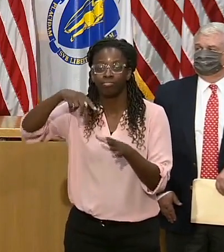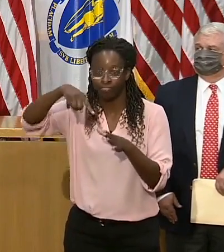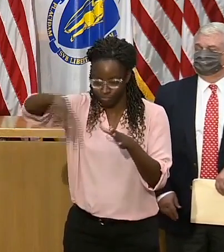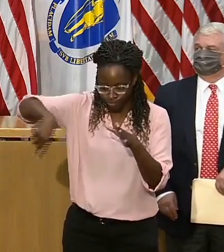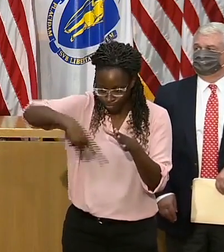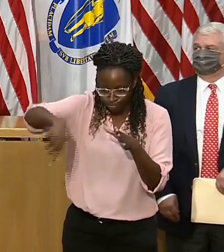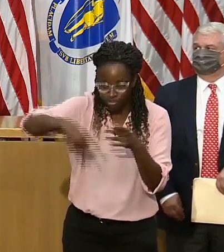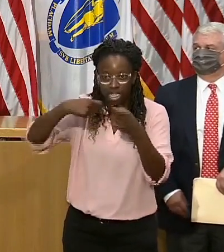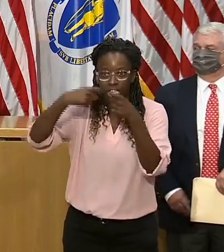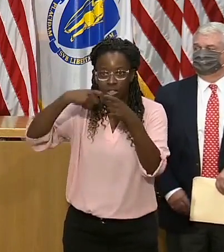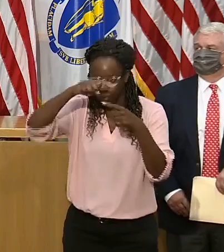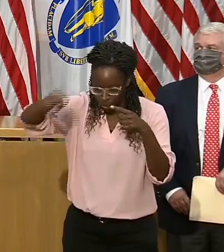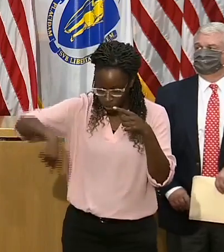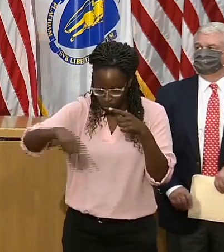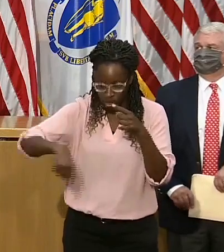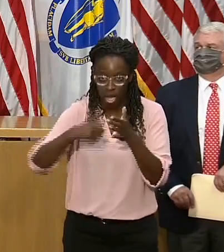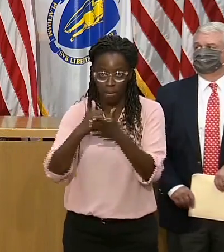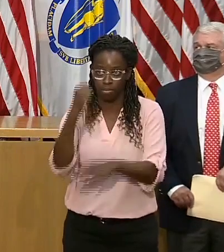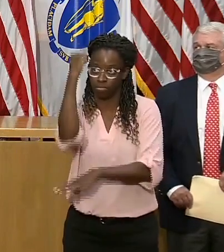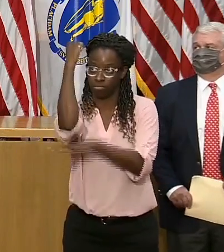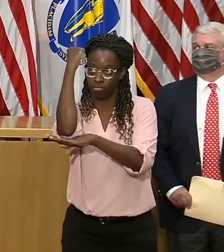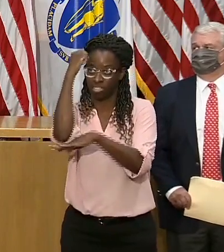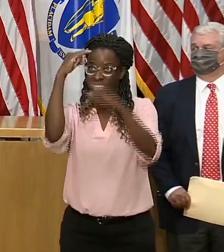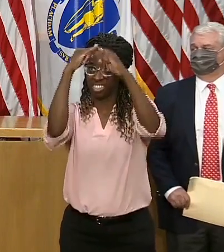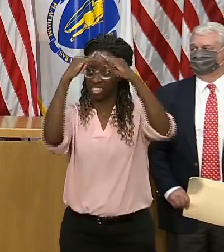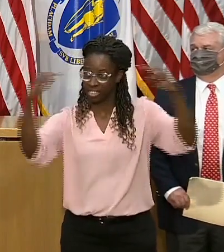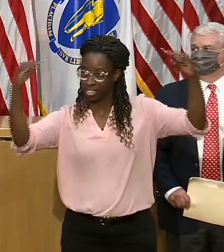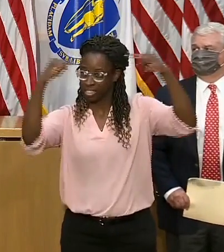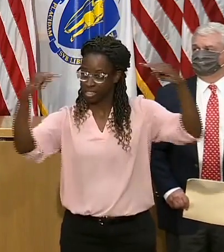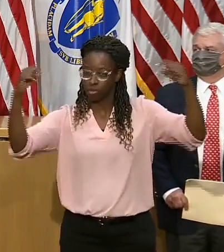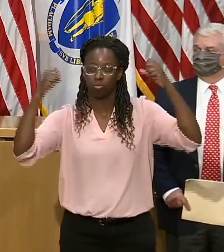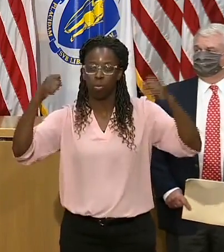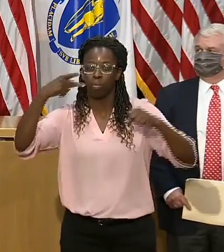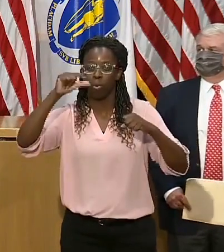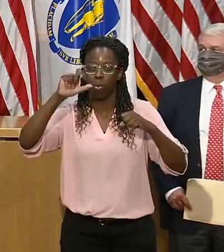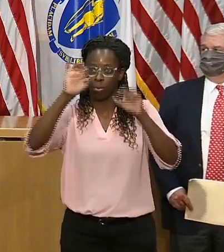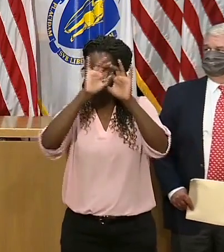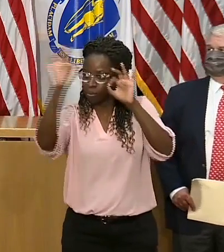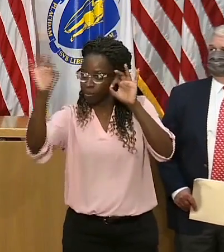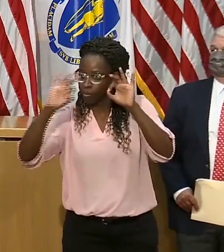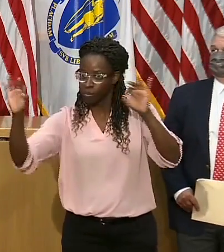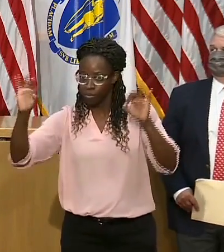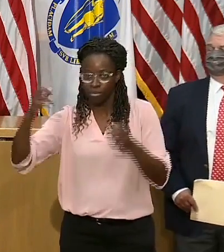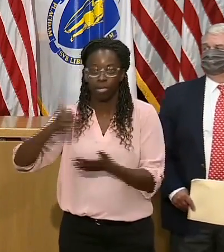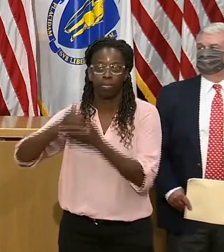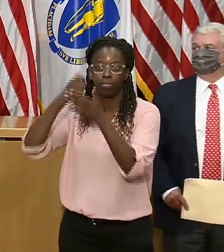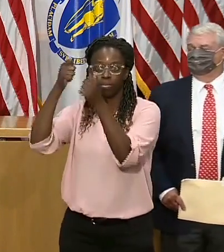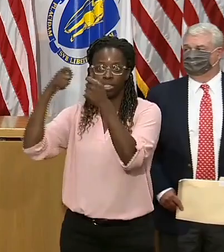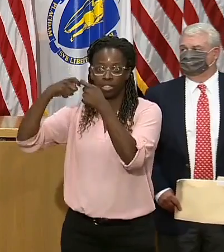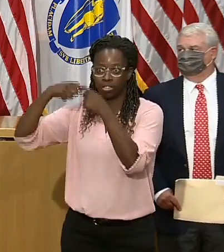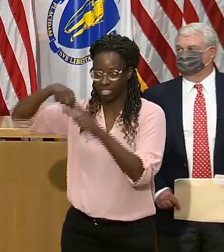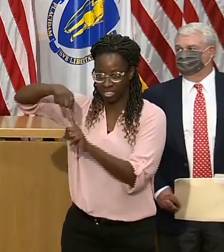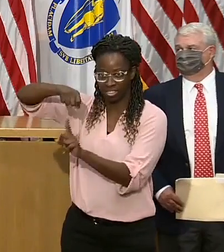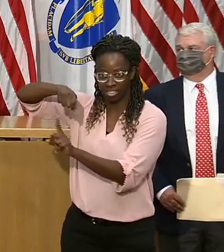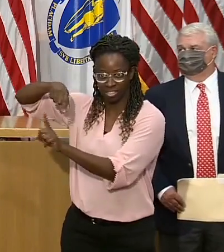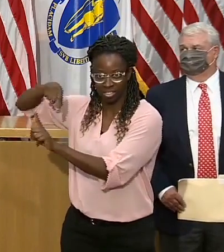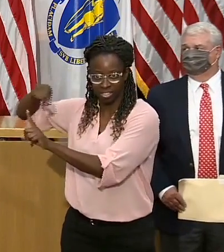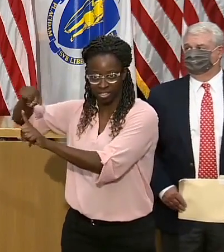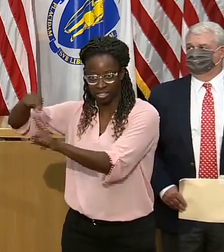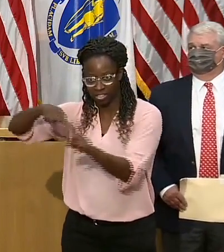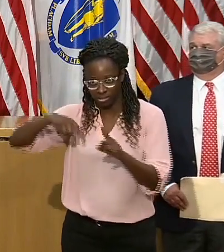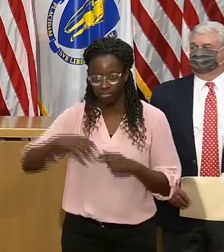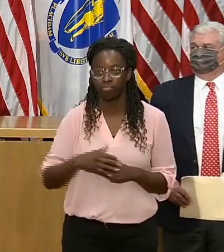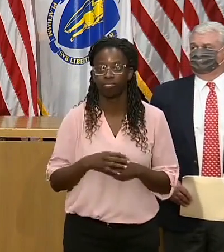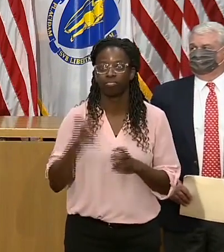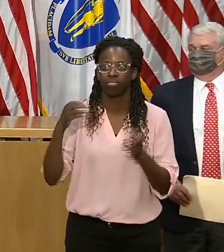that's digging thousands of holes and putting up thousands of poles and stringing lines across, hundreds of miles. And